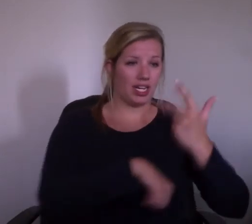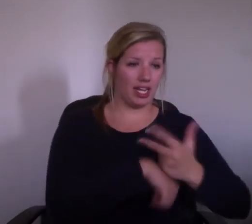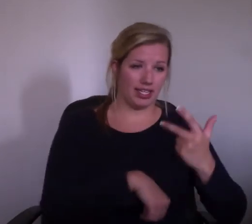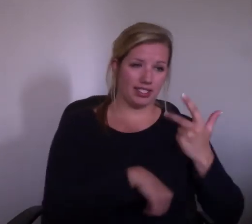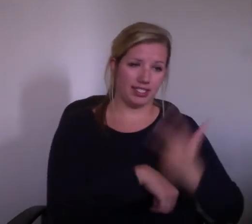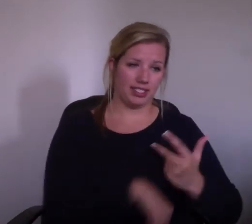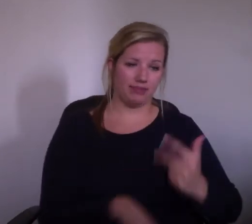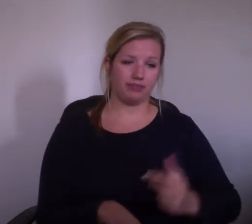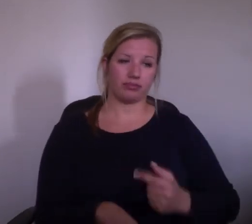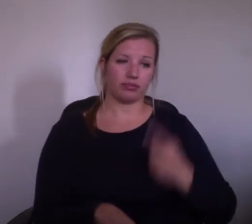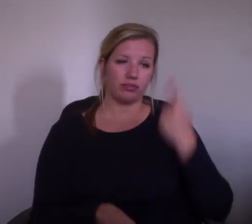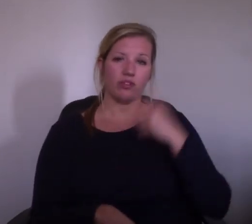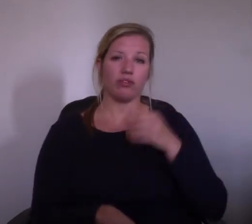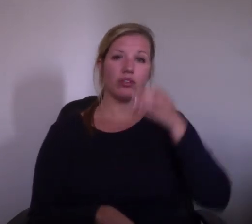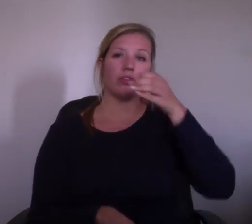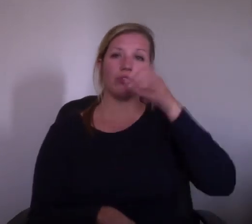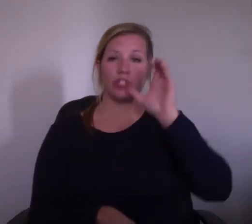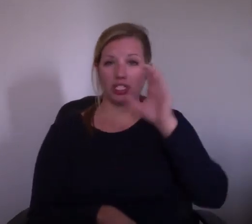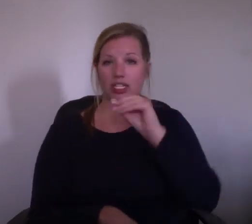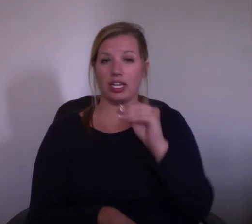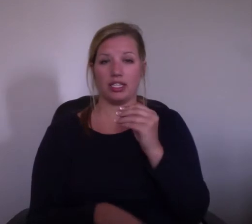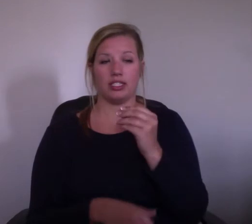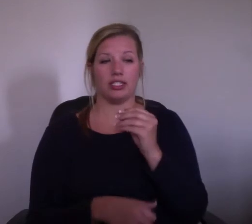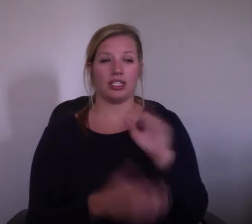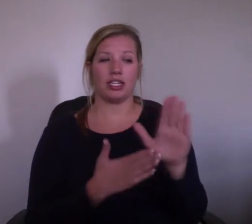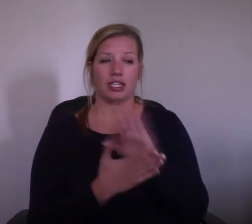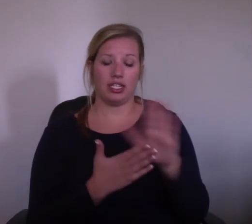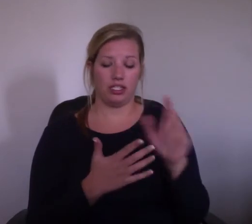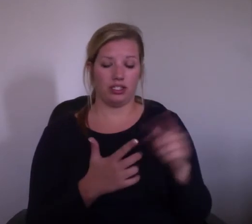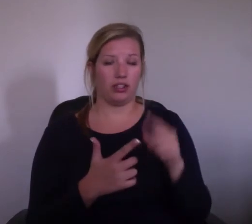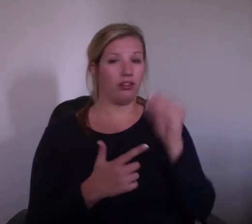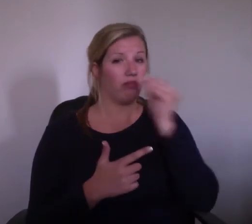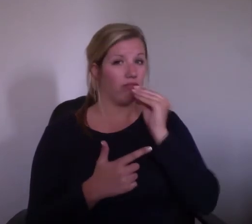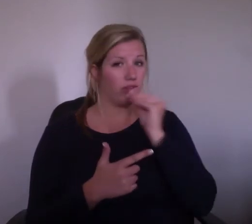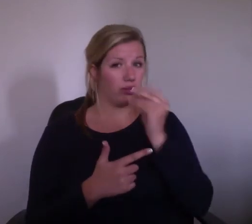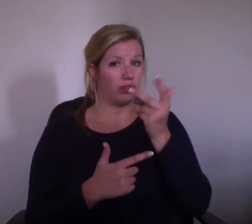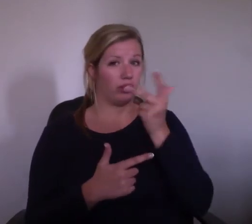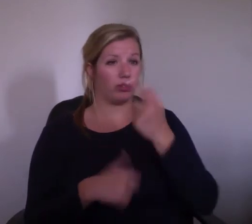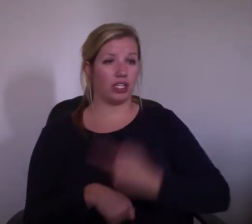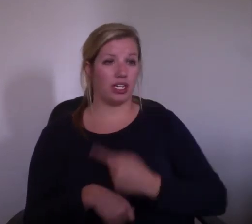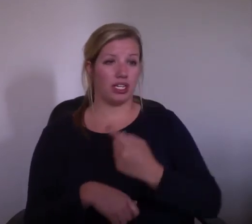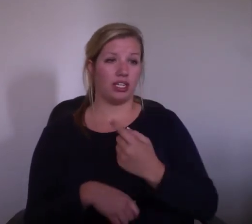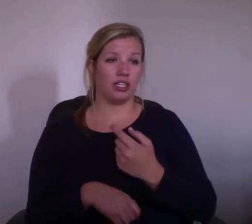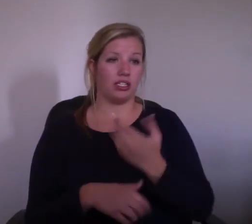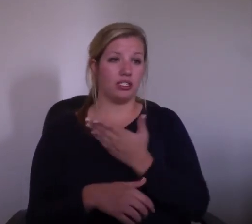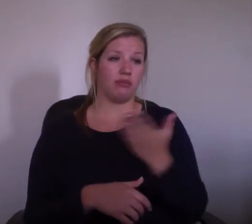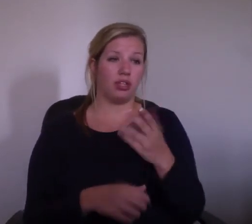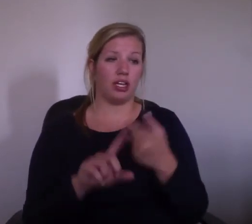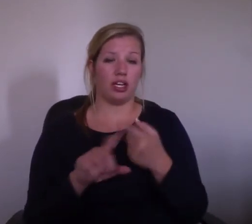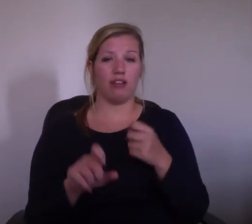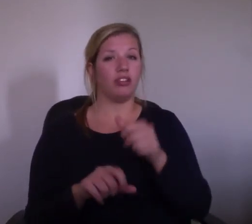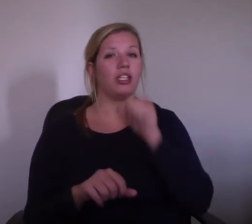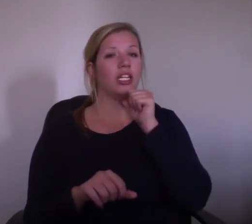sanitation. You're going to need food, at least a 3-day supply of non-perishable food. Obviously,